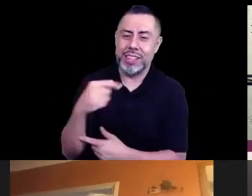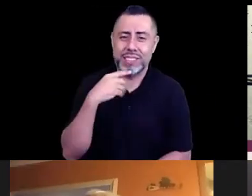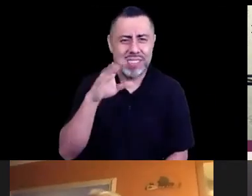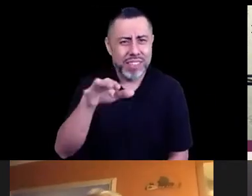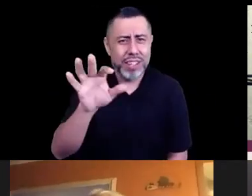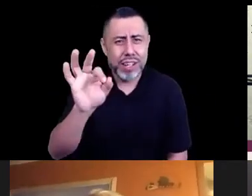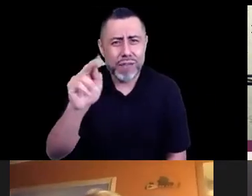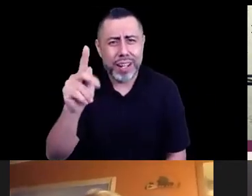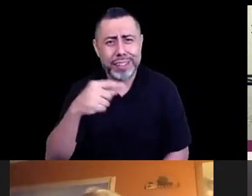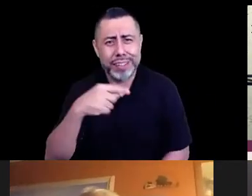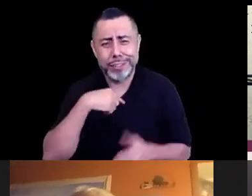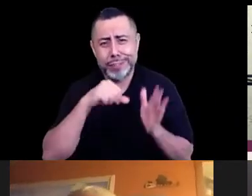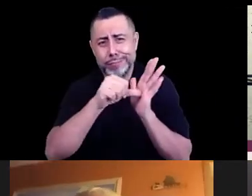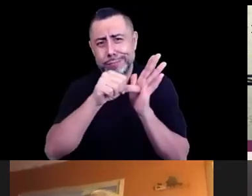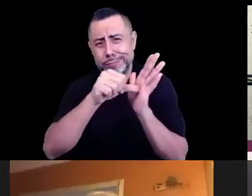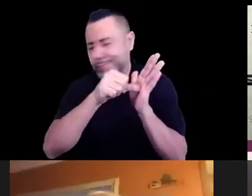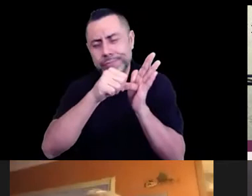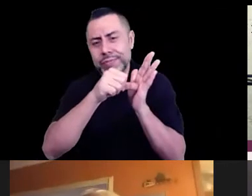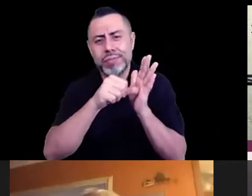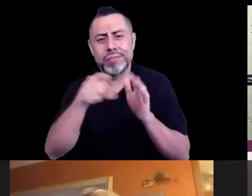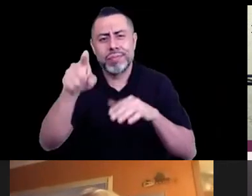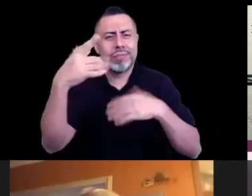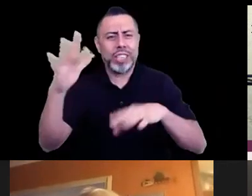you're very impressive. You've been around the world.